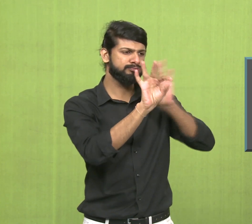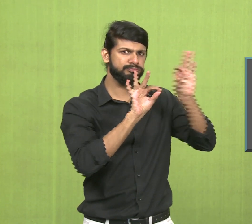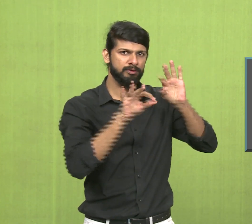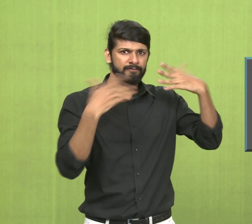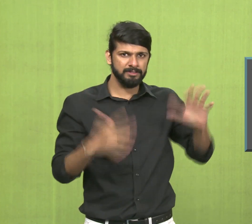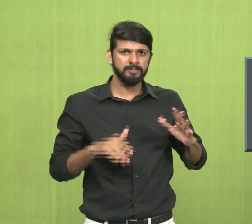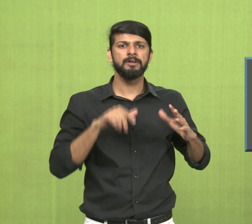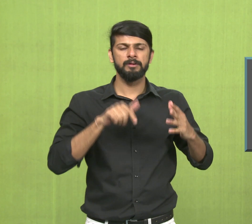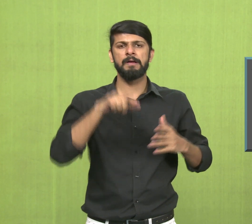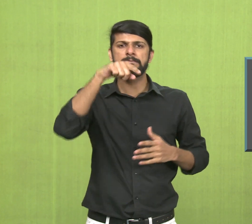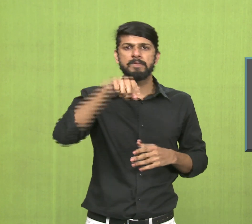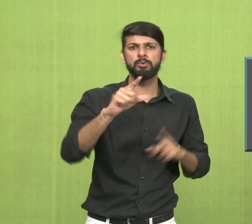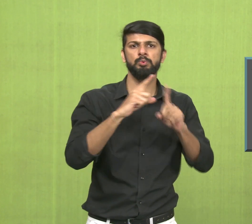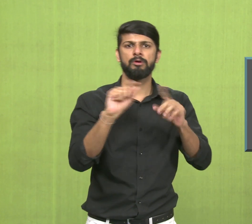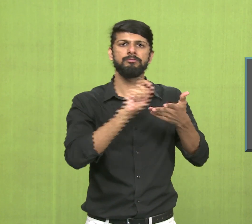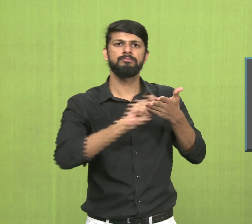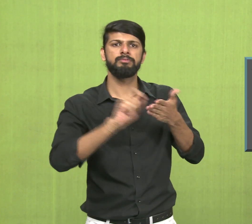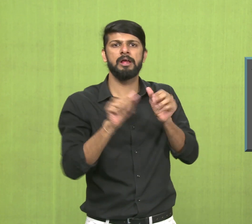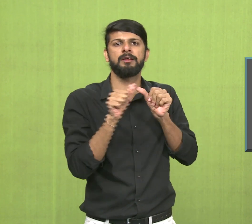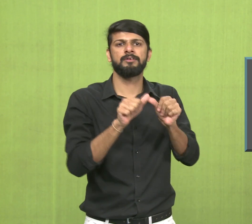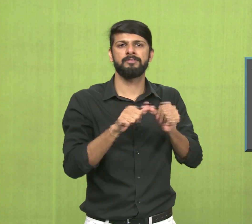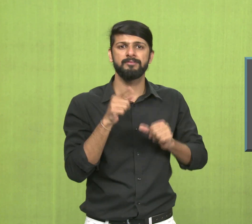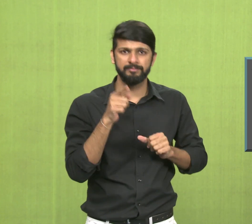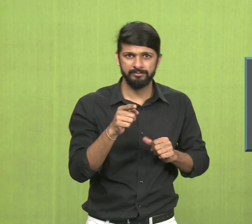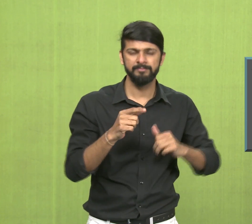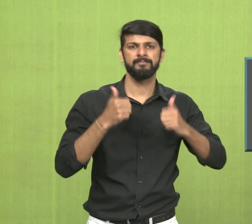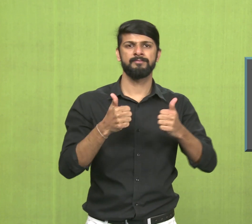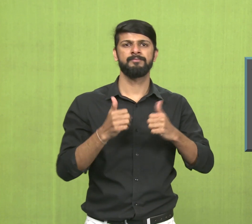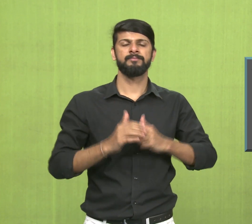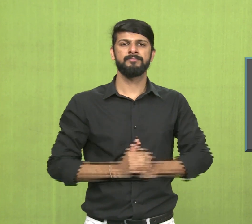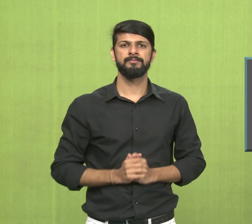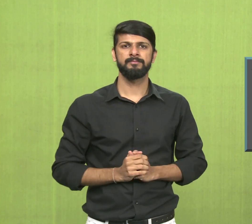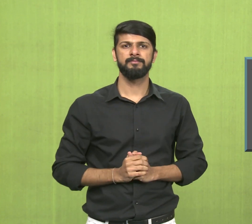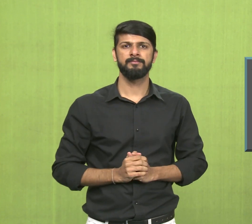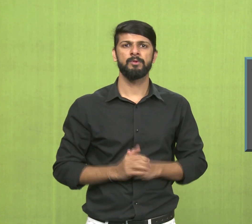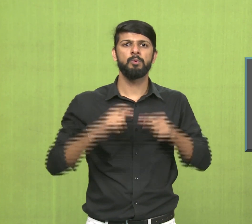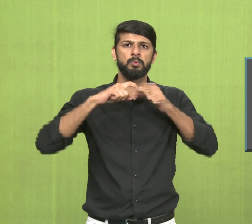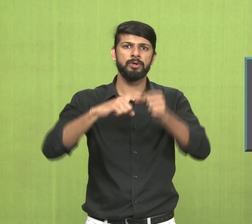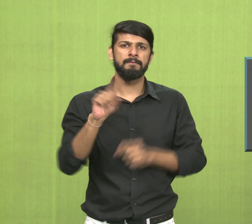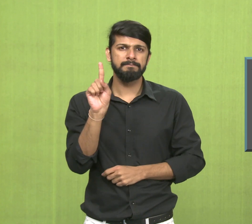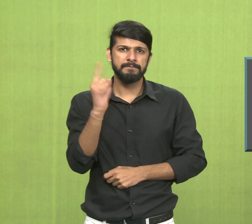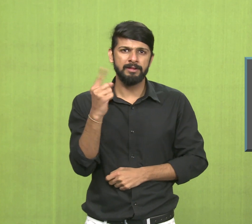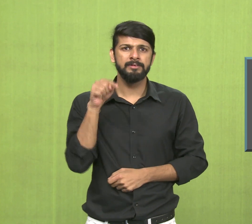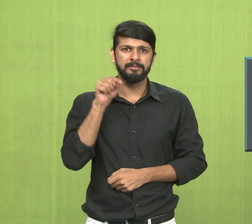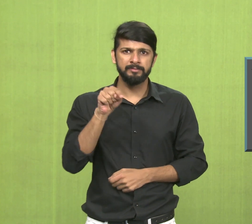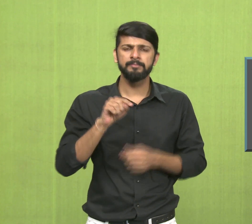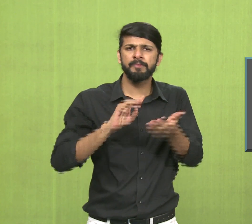These selected questions have to be attempted by the learners themselves. Question number